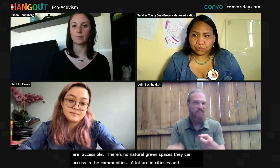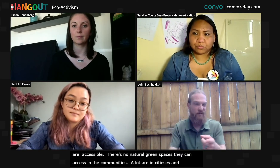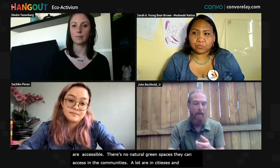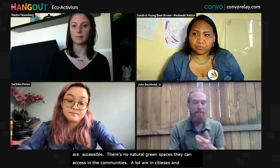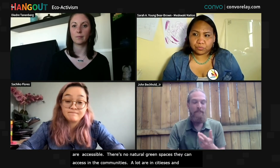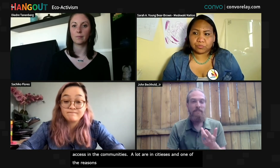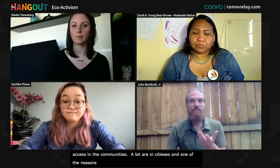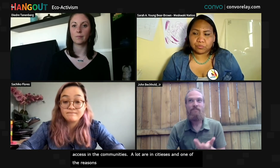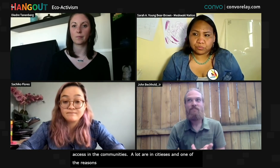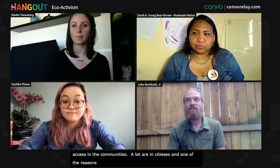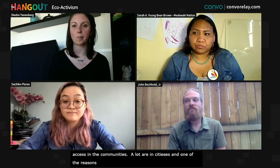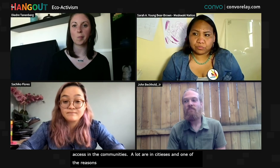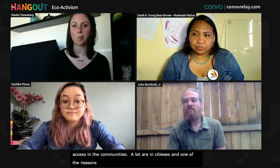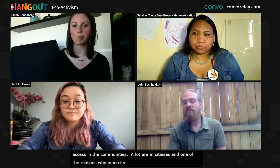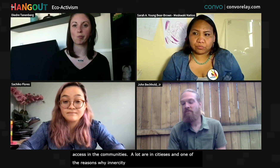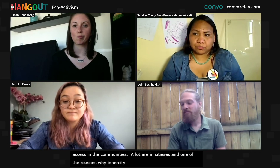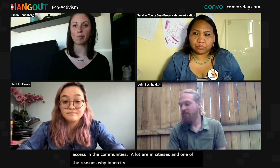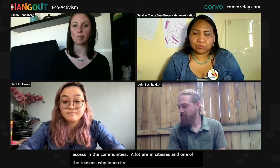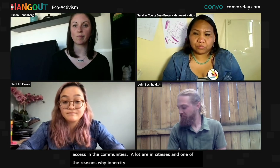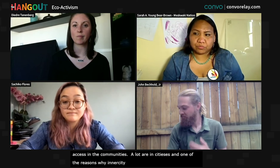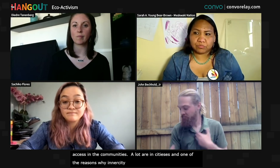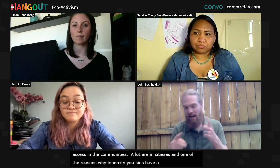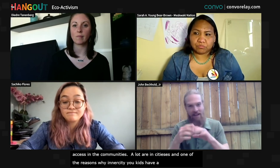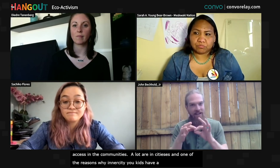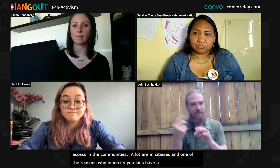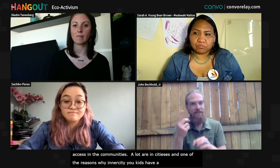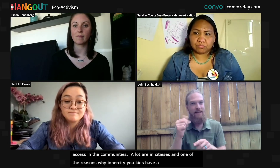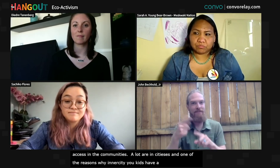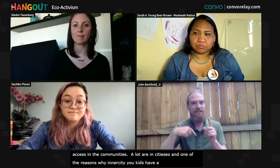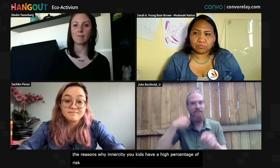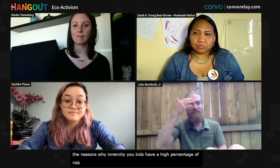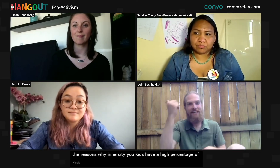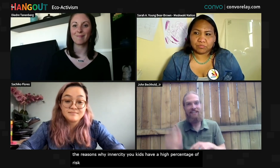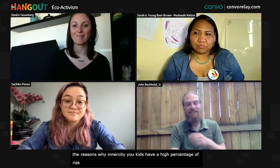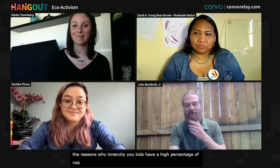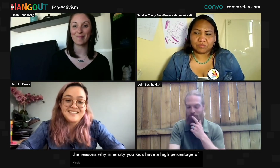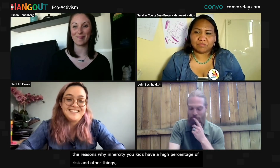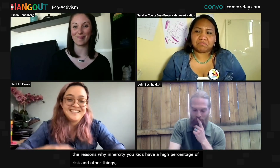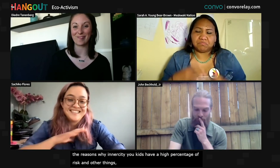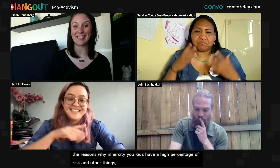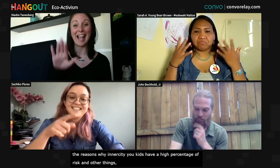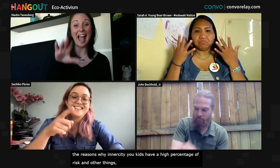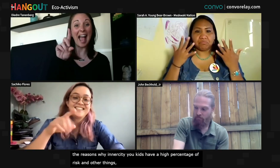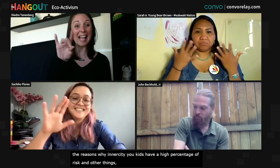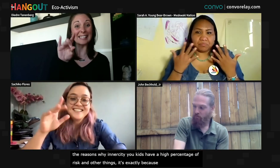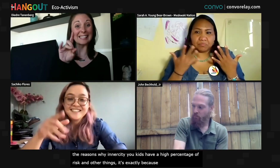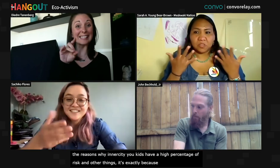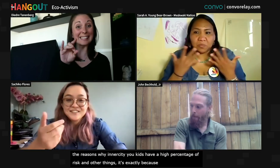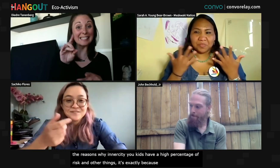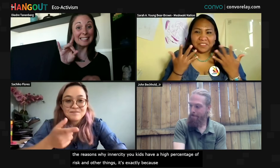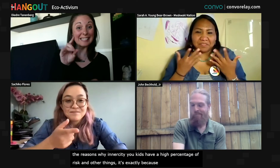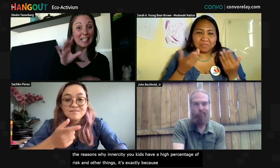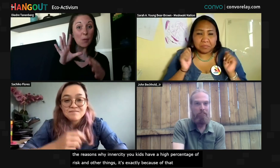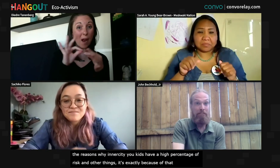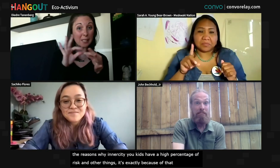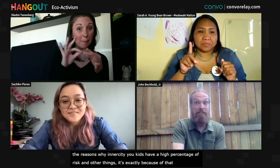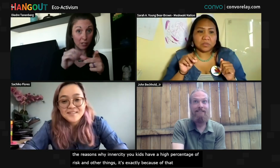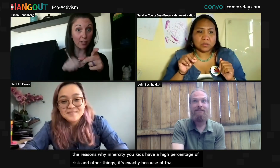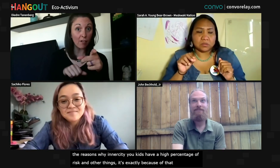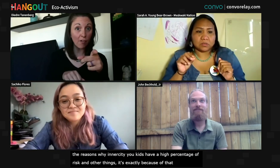percentage of risk and other things, it's exactly because of that. I was going to say something else, but I completely forgot. No,